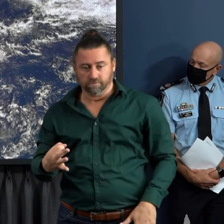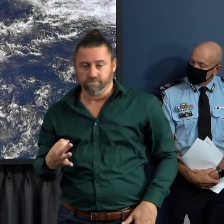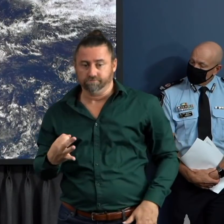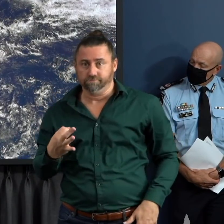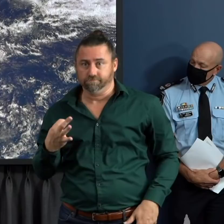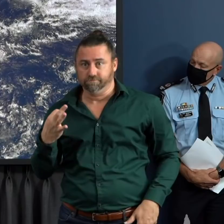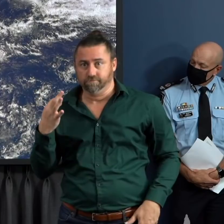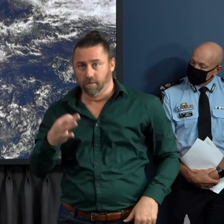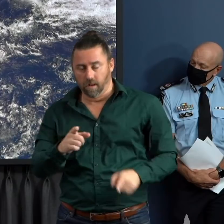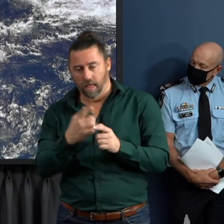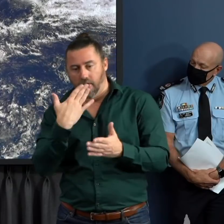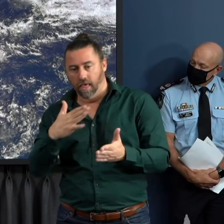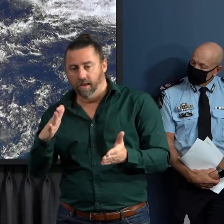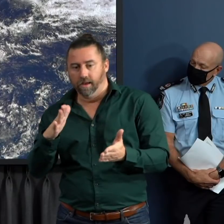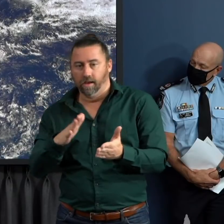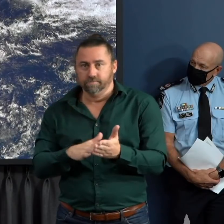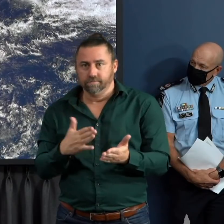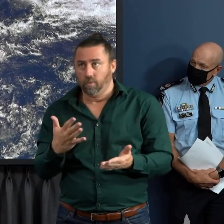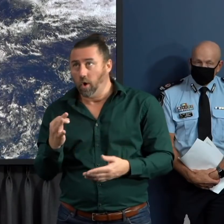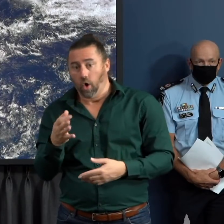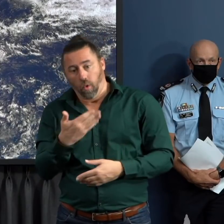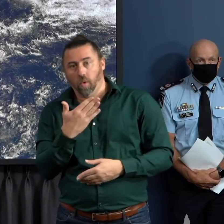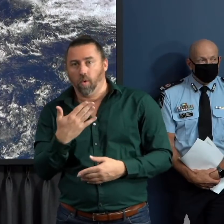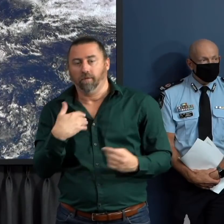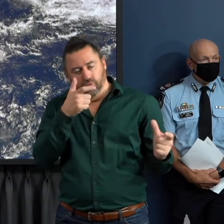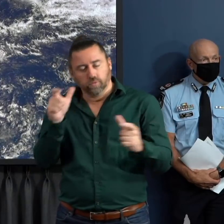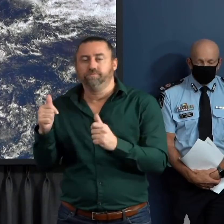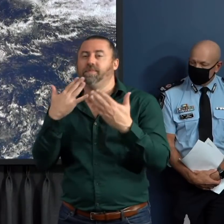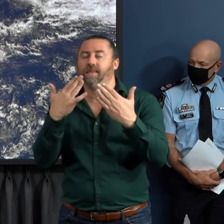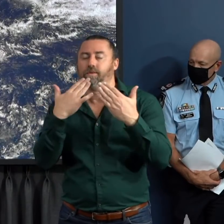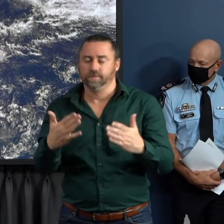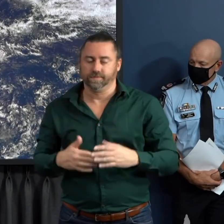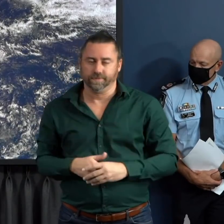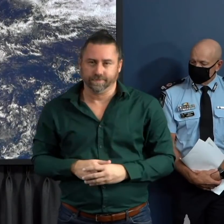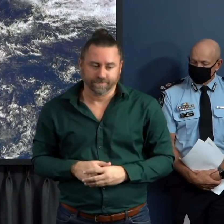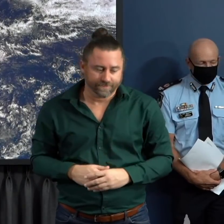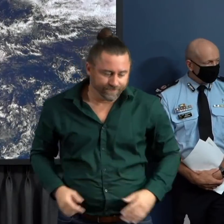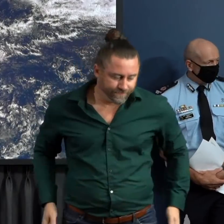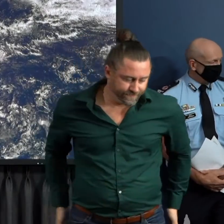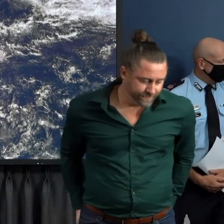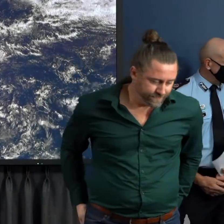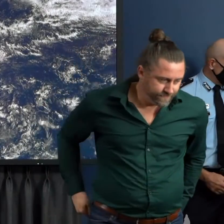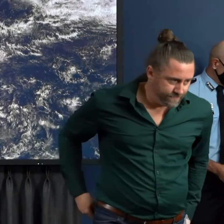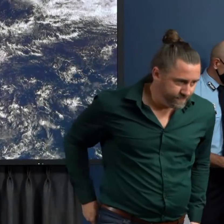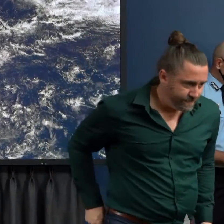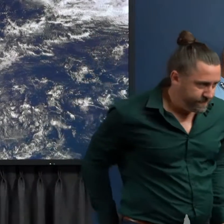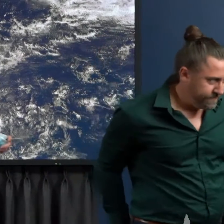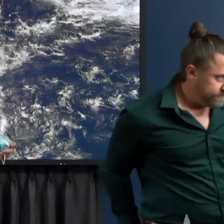continue to monitor and we remain vigilant. Thanks, everyone.